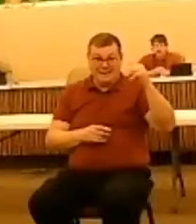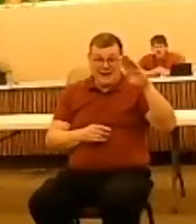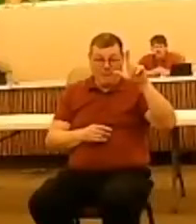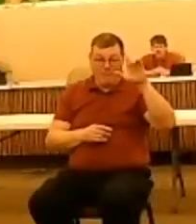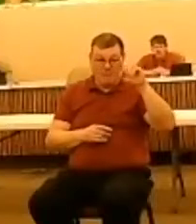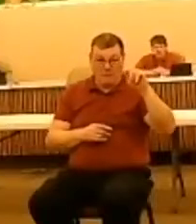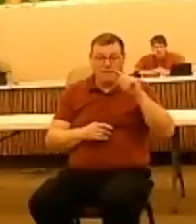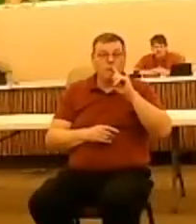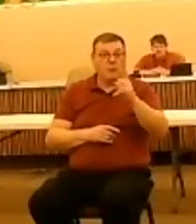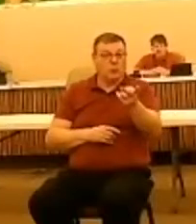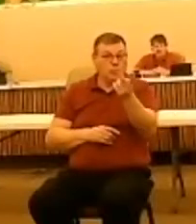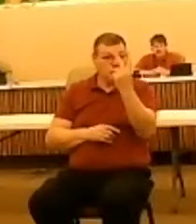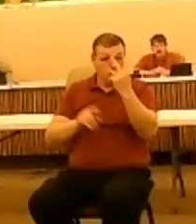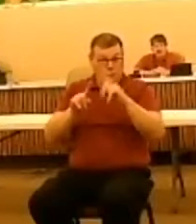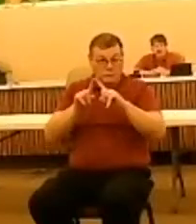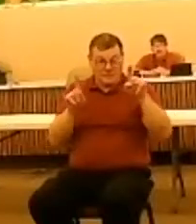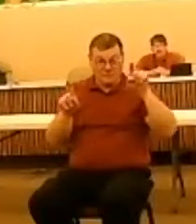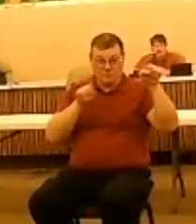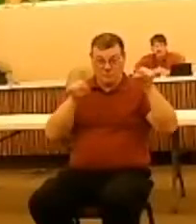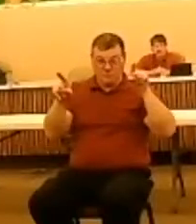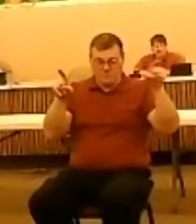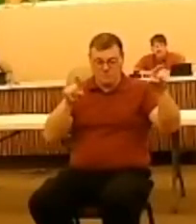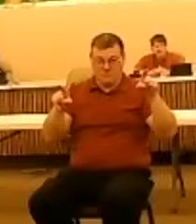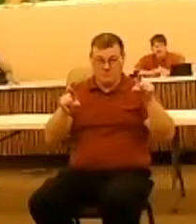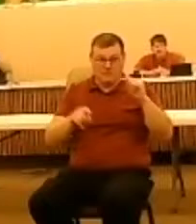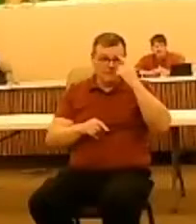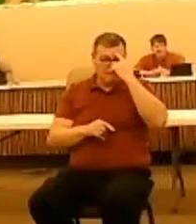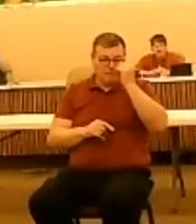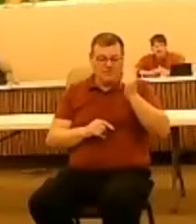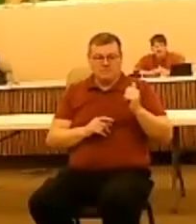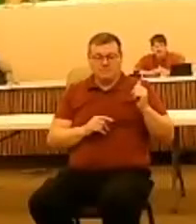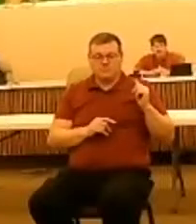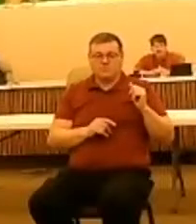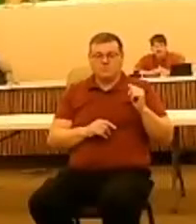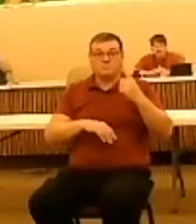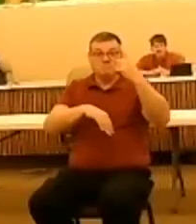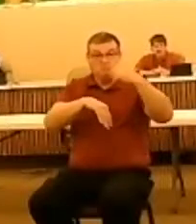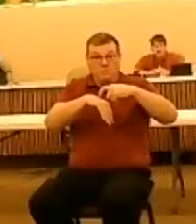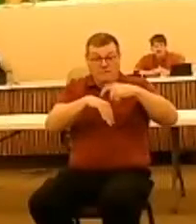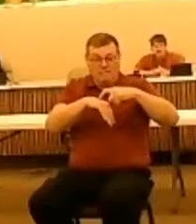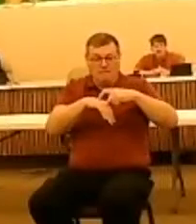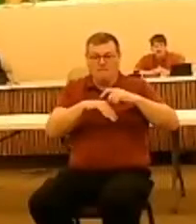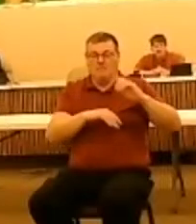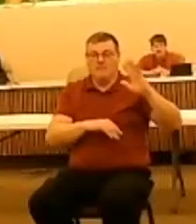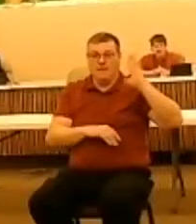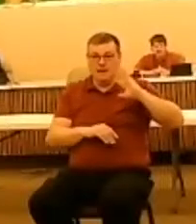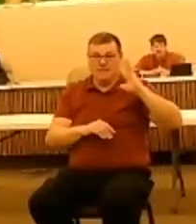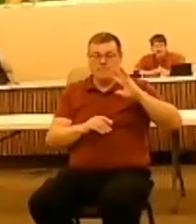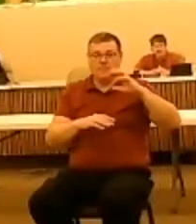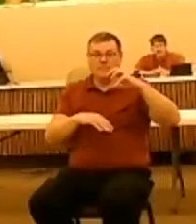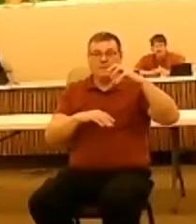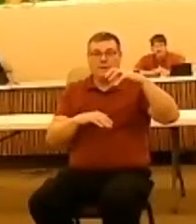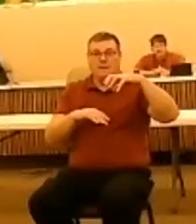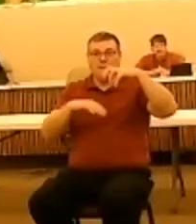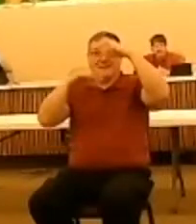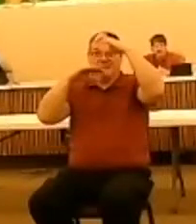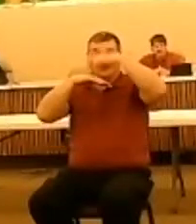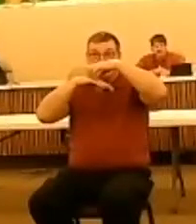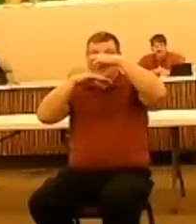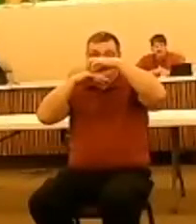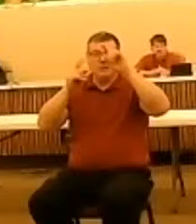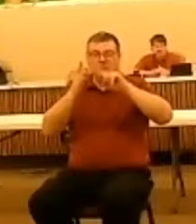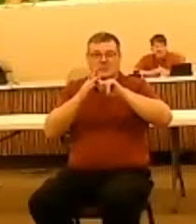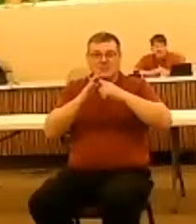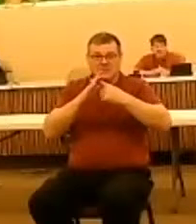actually two different ones because at one point they took the top stories were starting